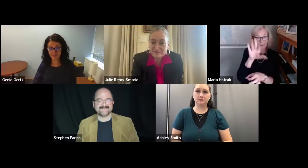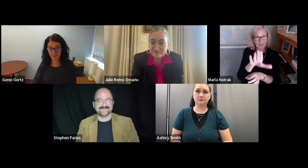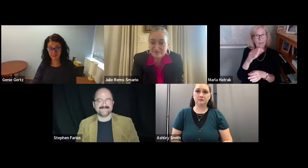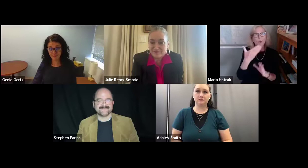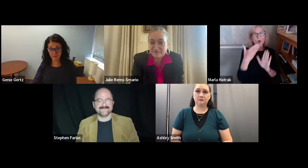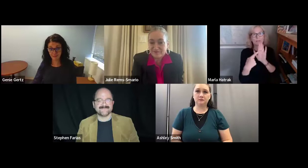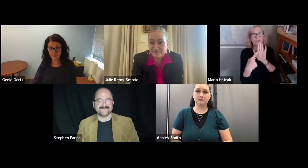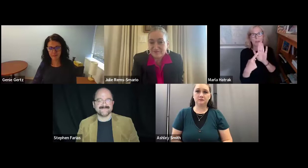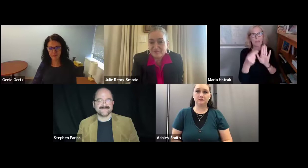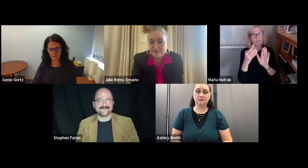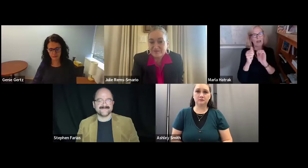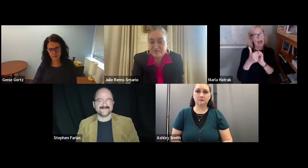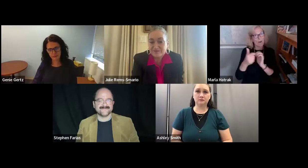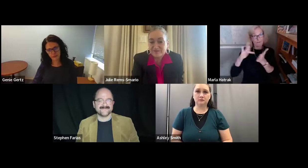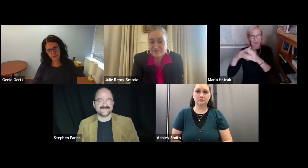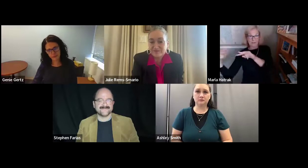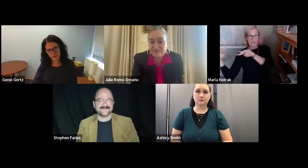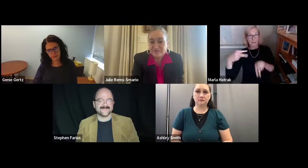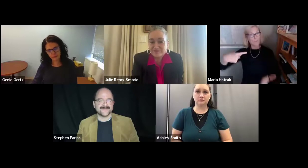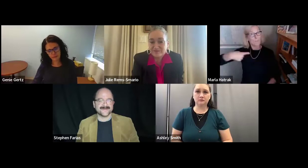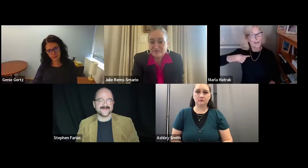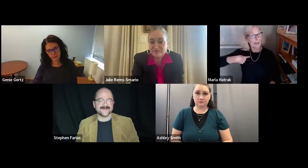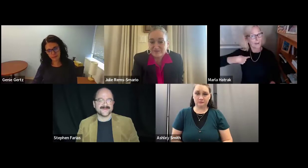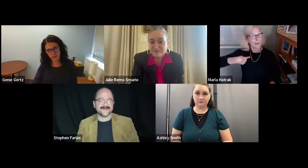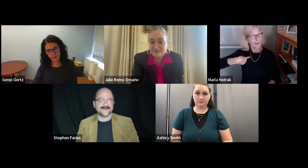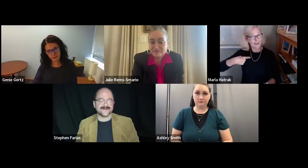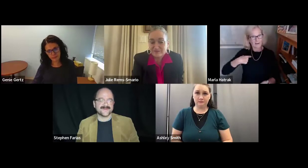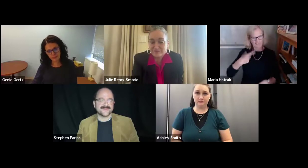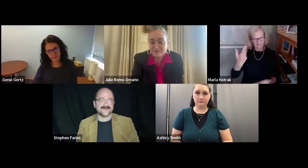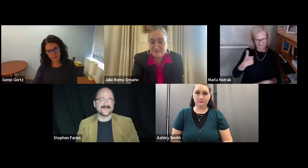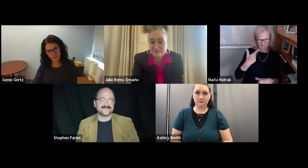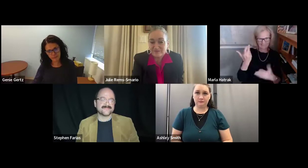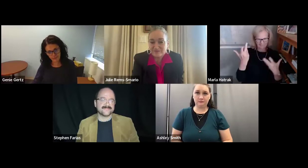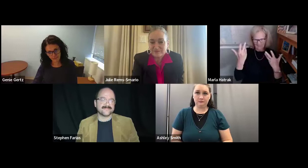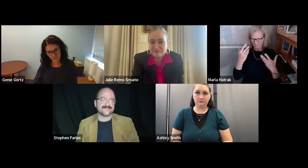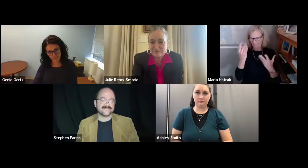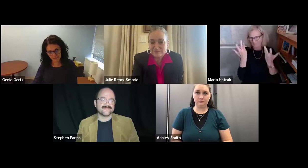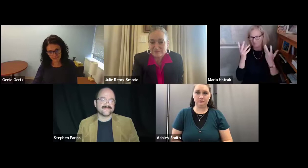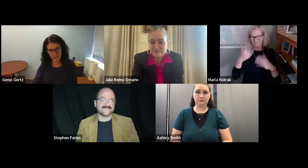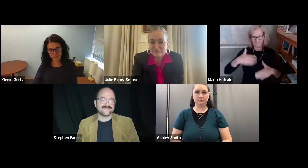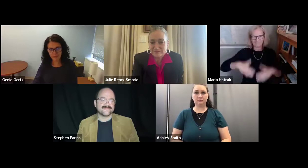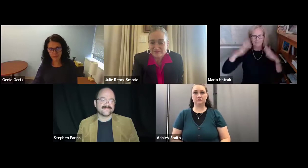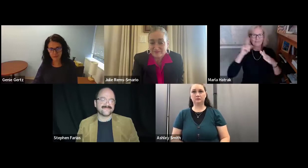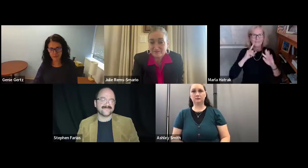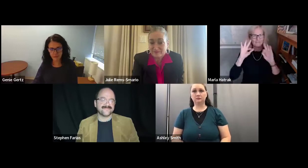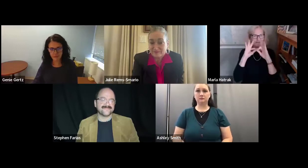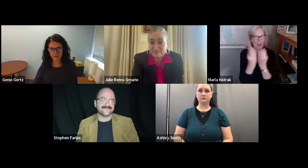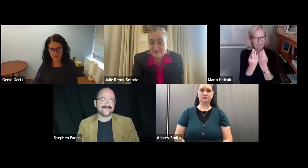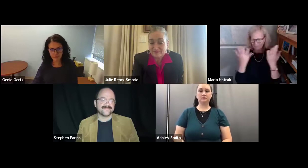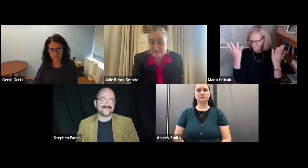we're on the level playing field because language is what binds us together. So if you look and start with for myself,